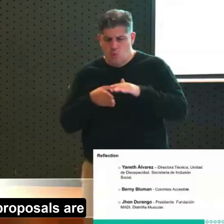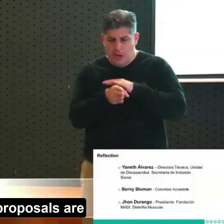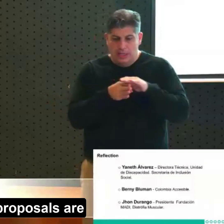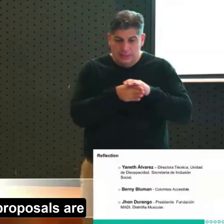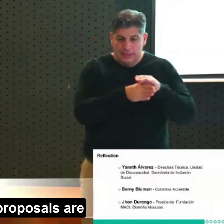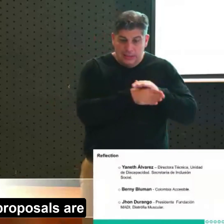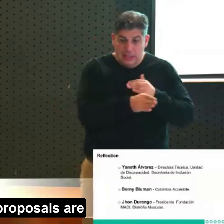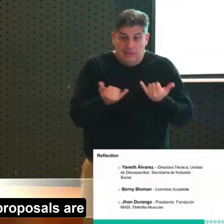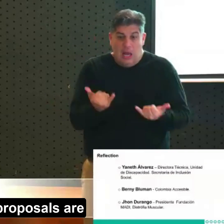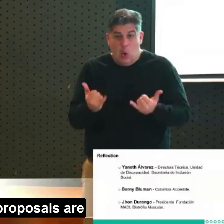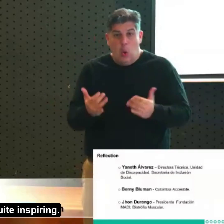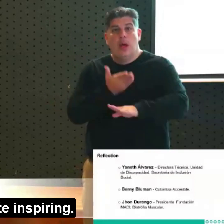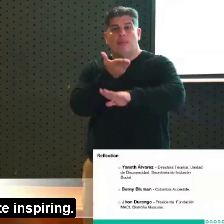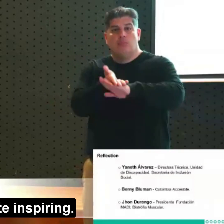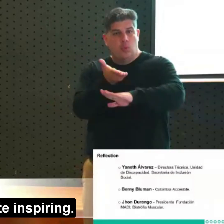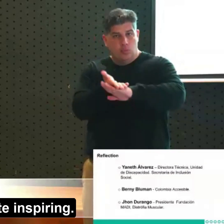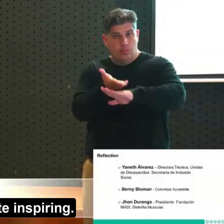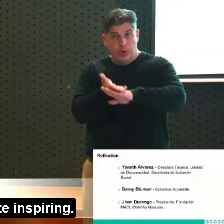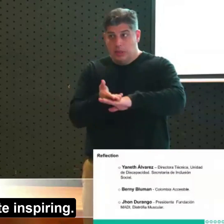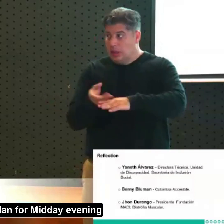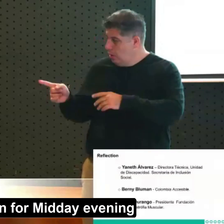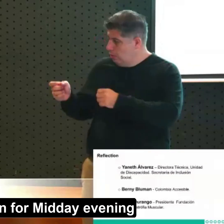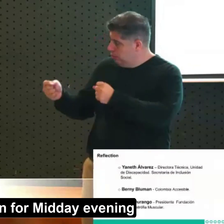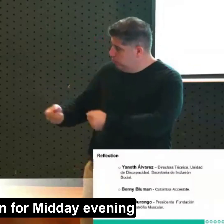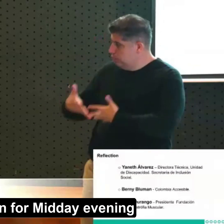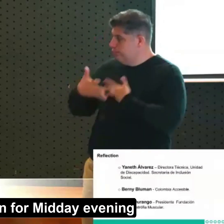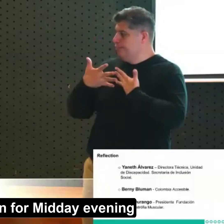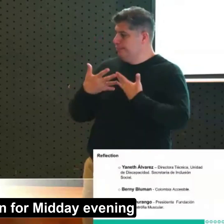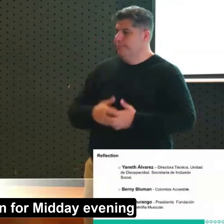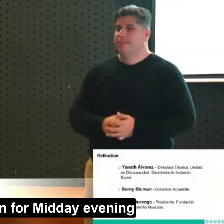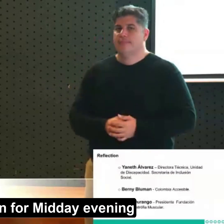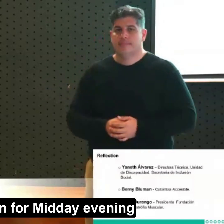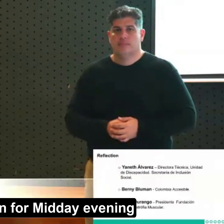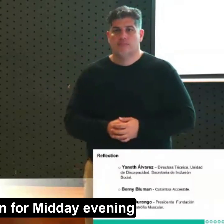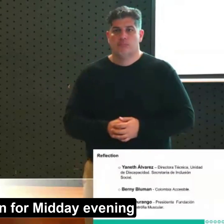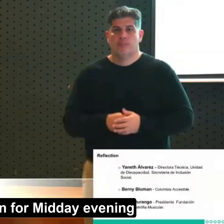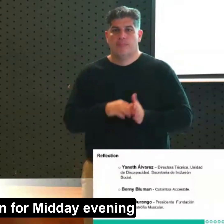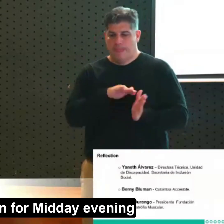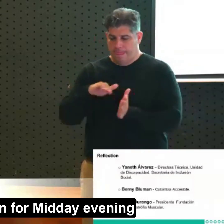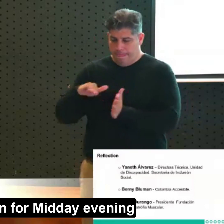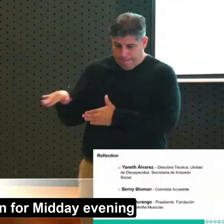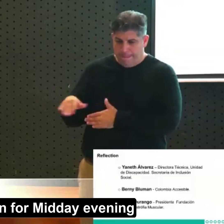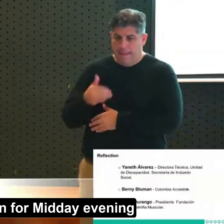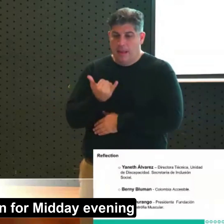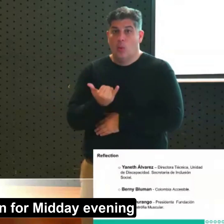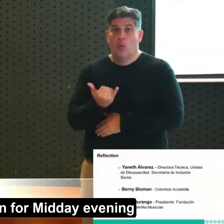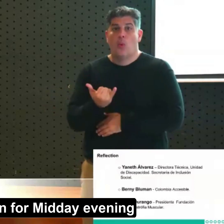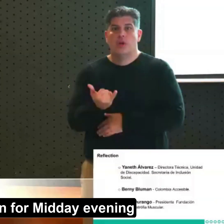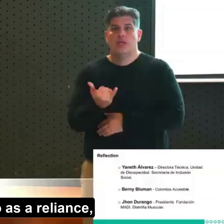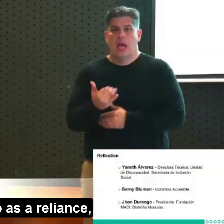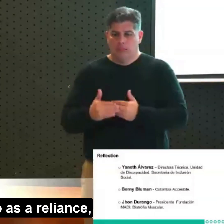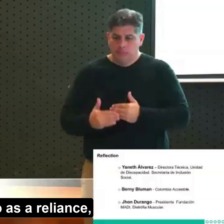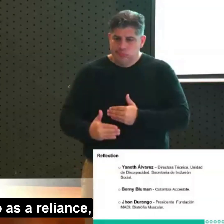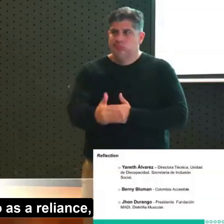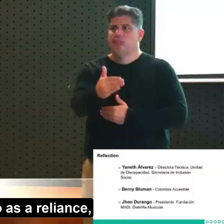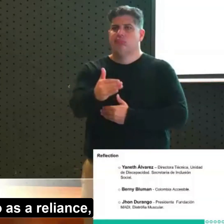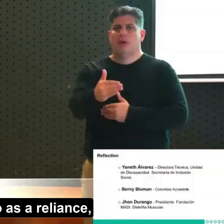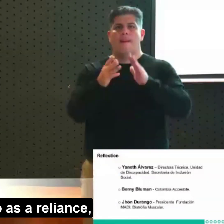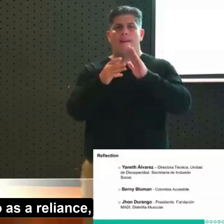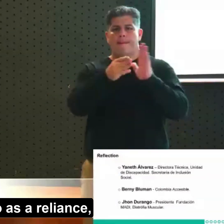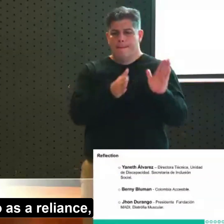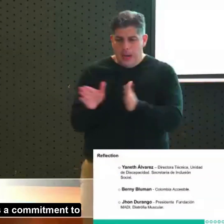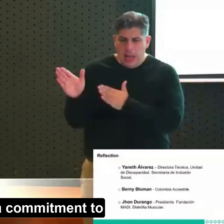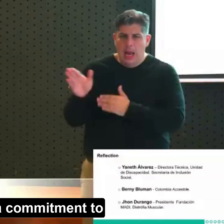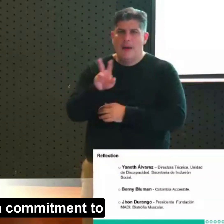and proposals are quite inspiring. The 2030 plan for Medellin is also as